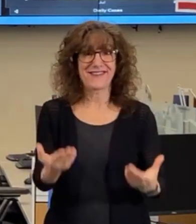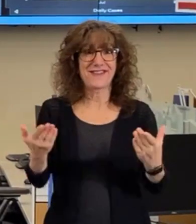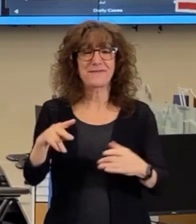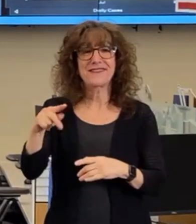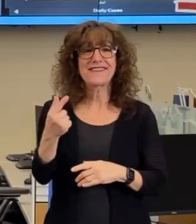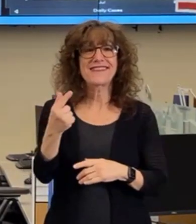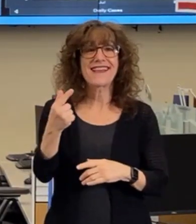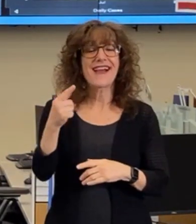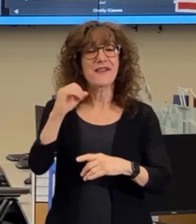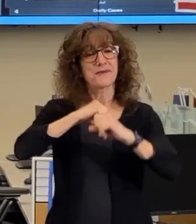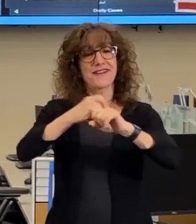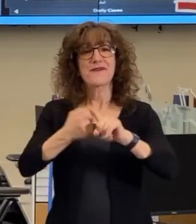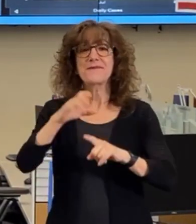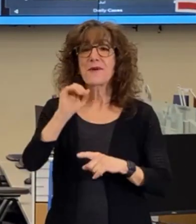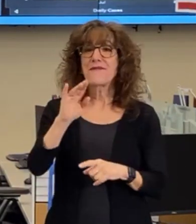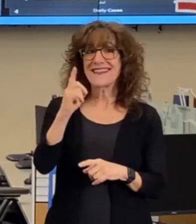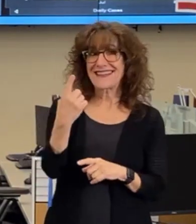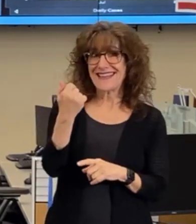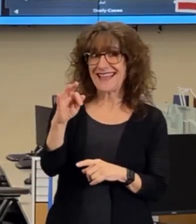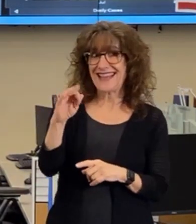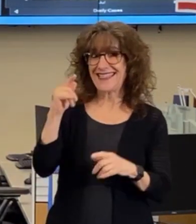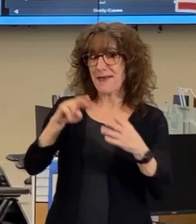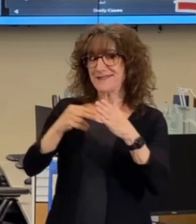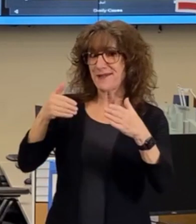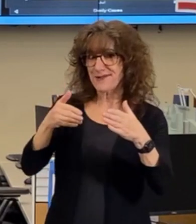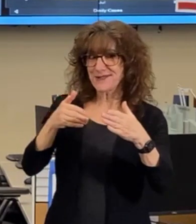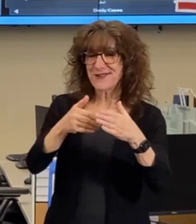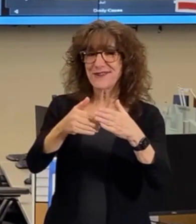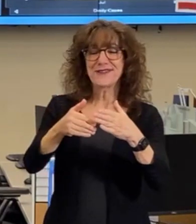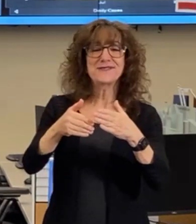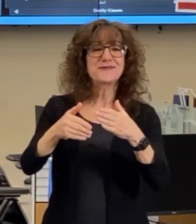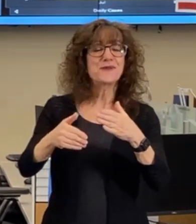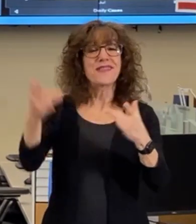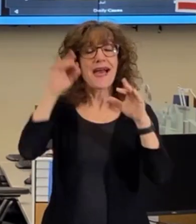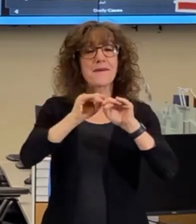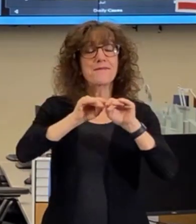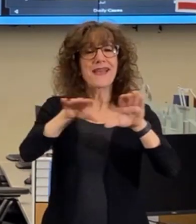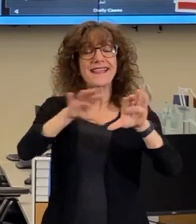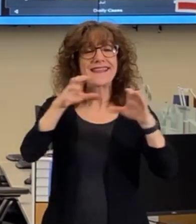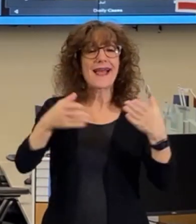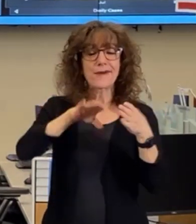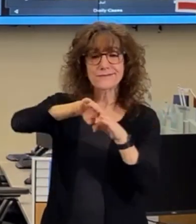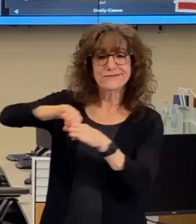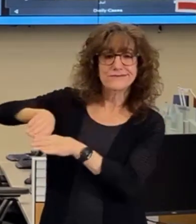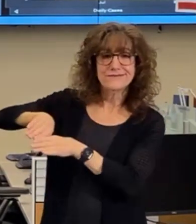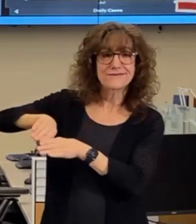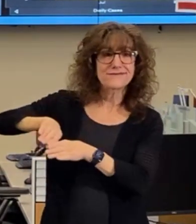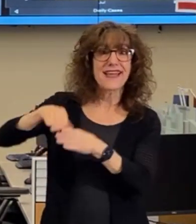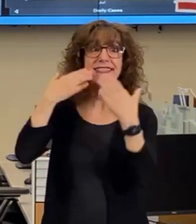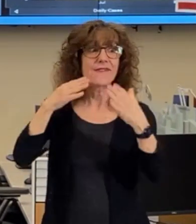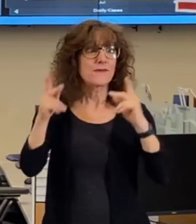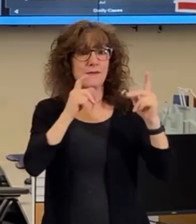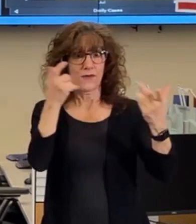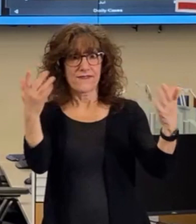from COVID-19, and that is getting us closer to putting this pandemic behind us. Thank you to those who have received